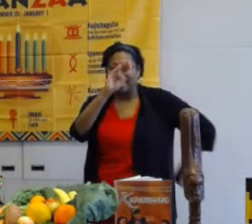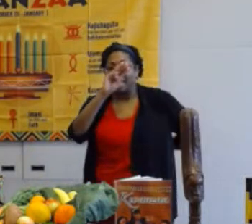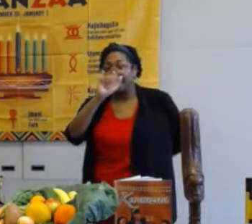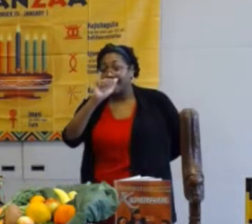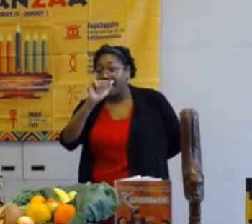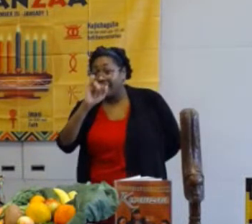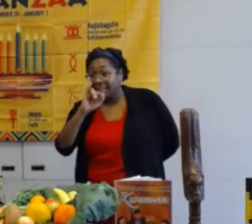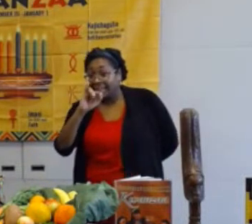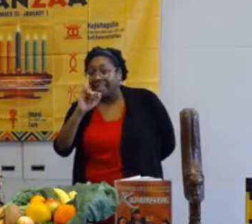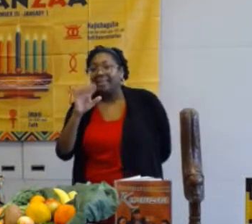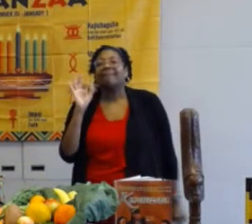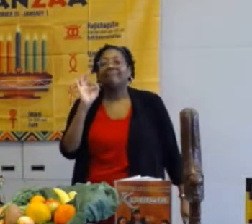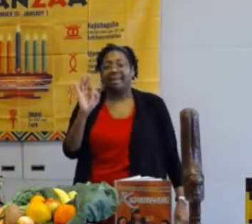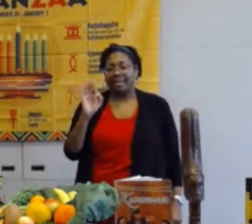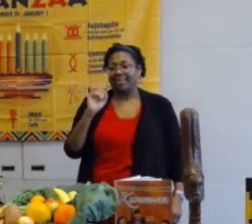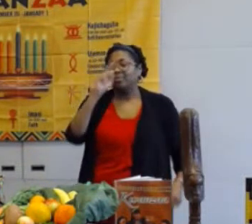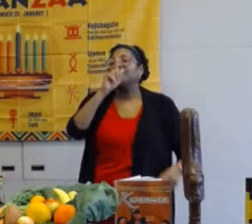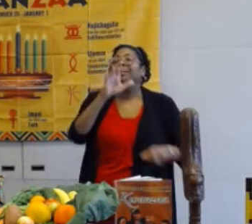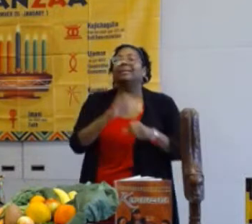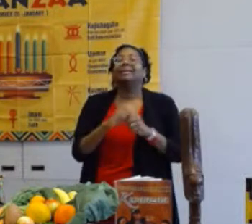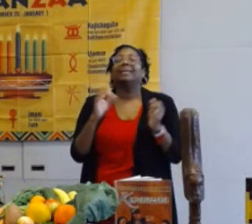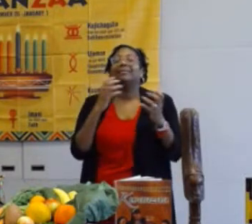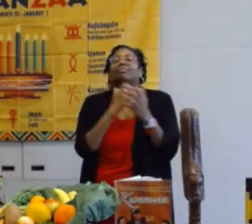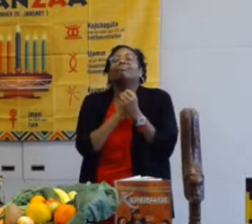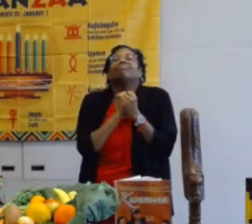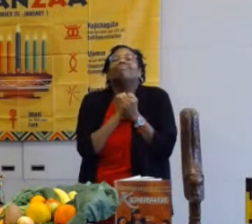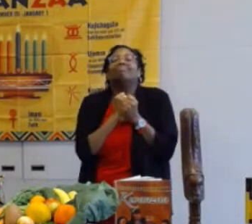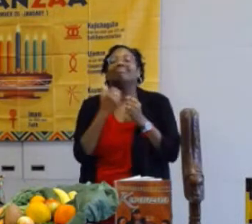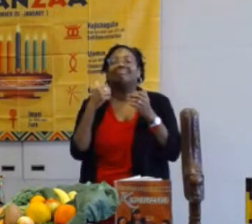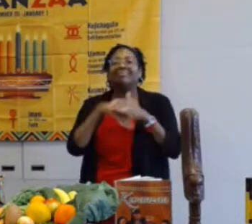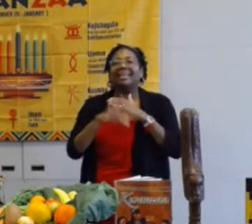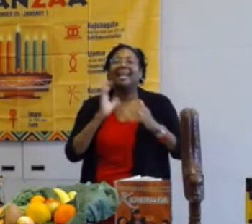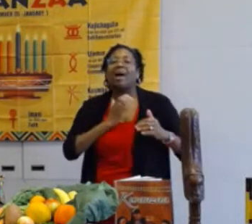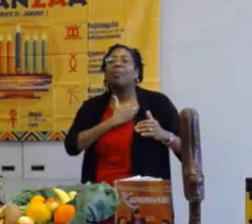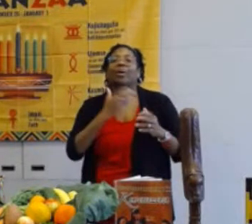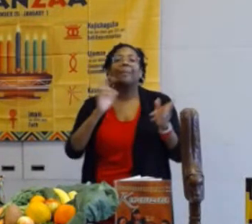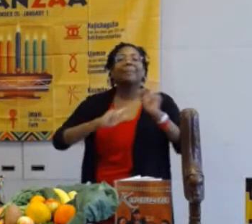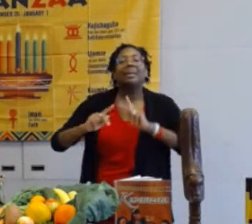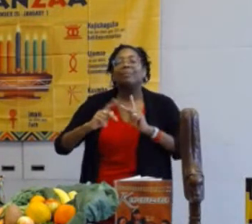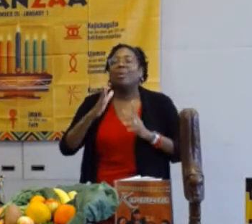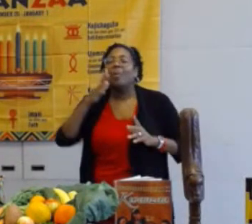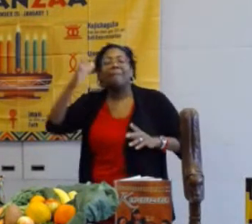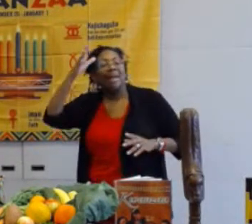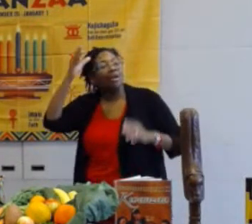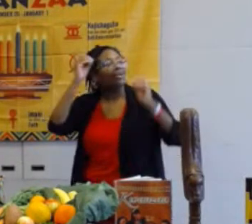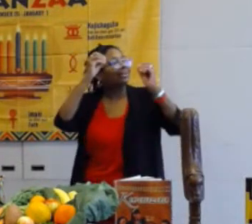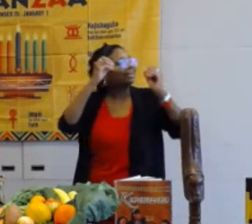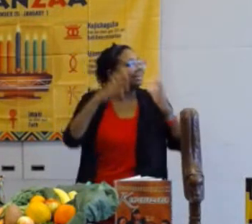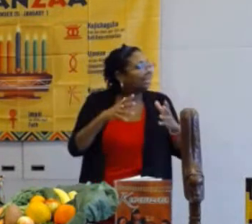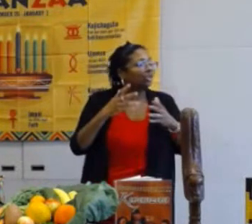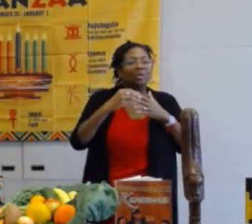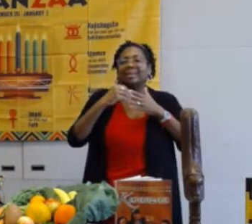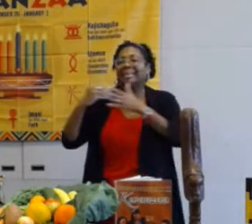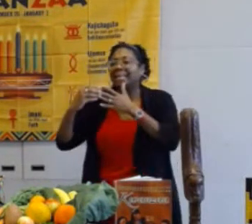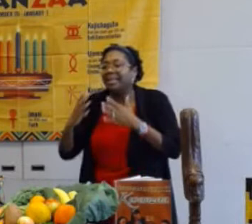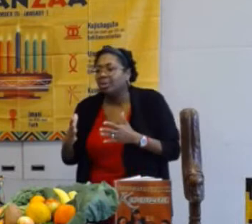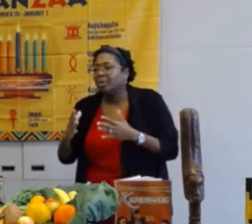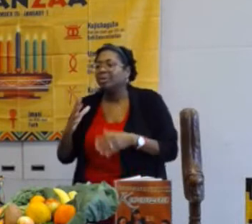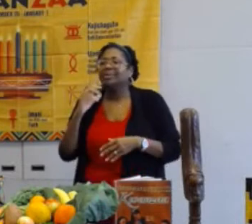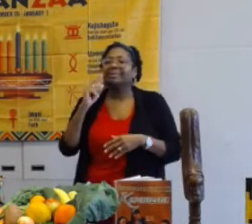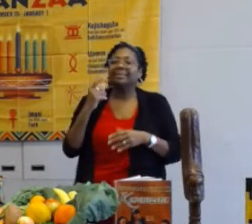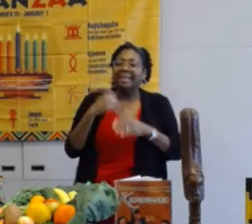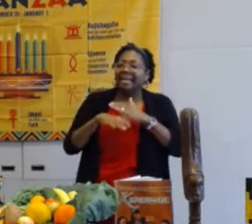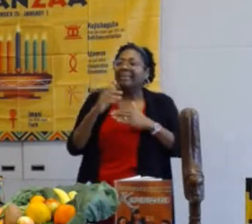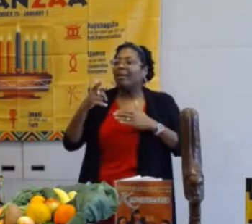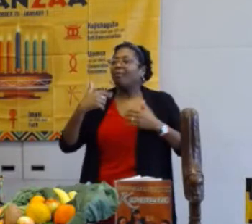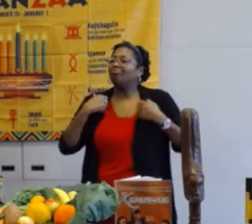faith, to believe with all of our hearts in our people, our parents, our teachers, and our leaders, and the righteousness and victory